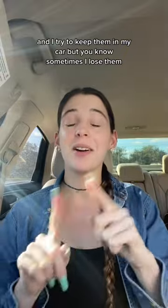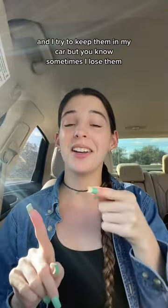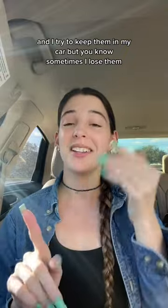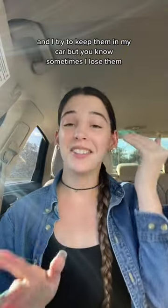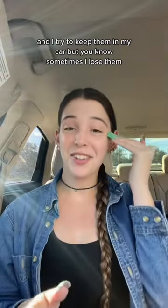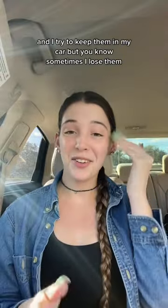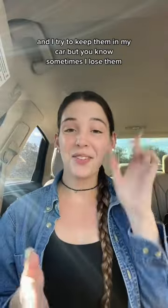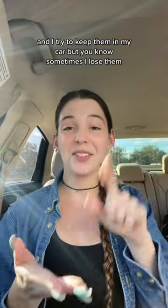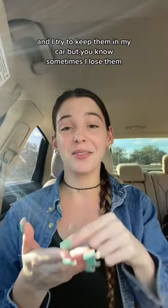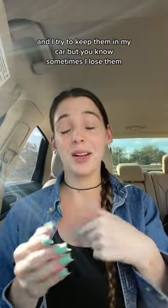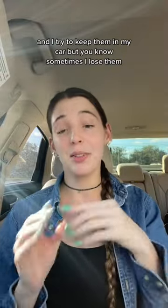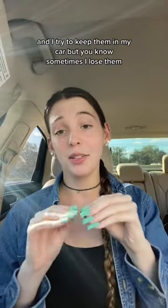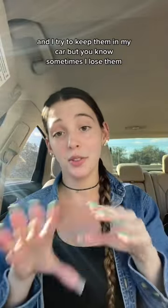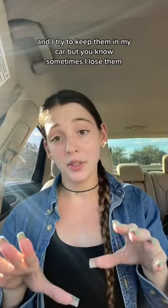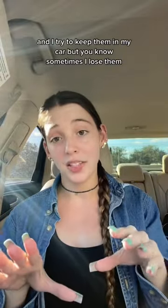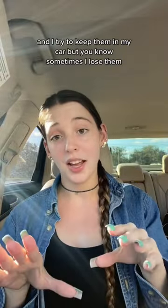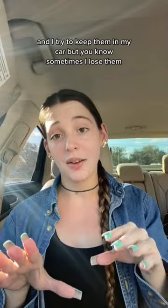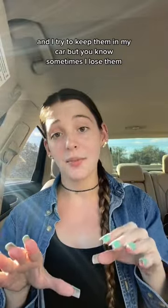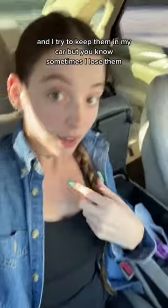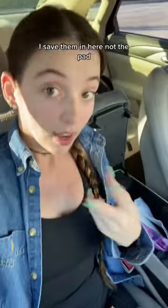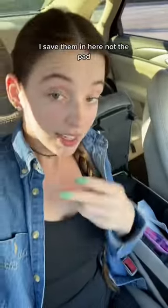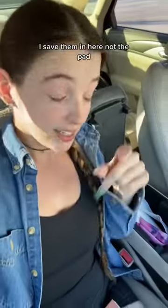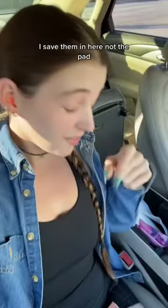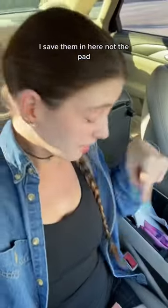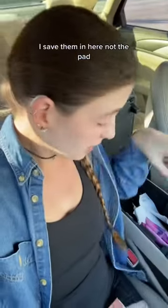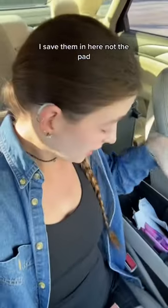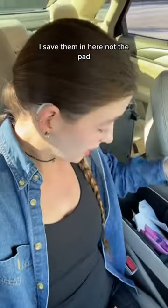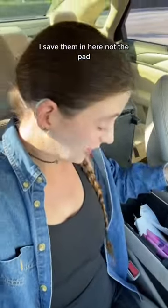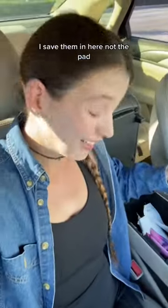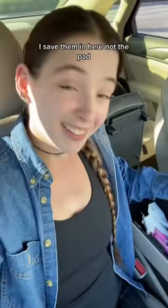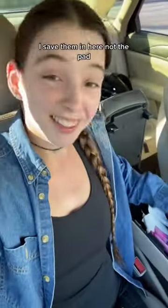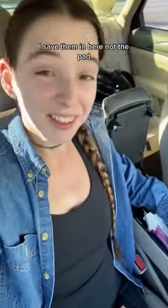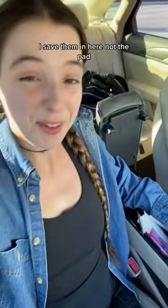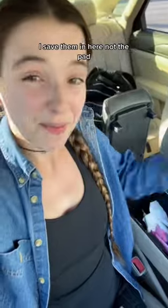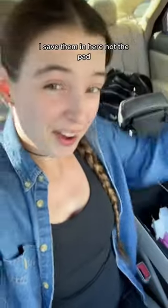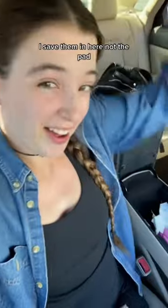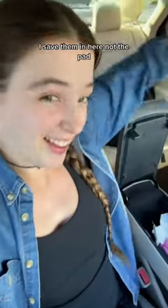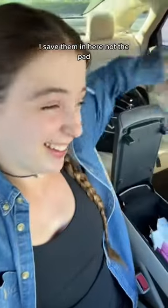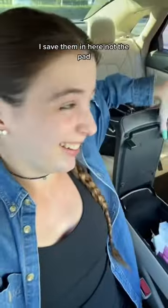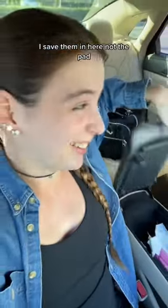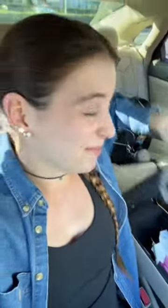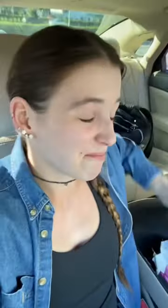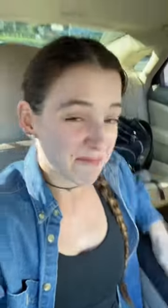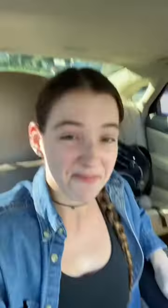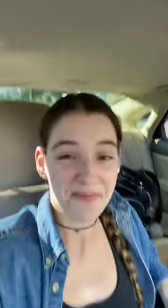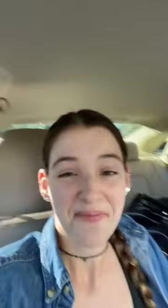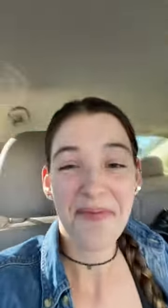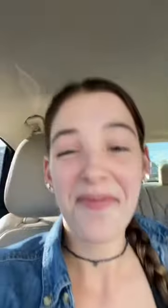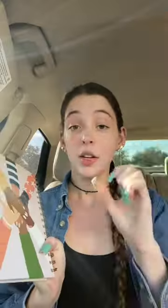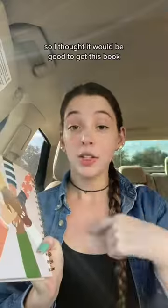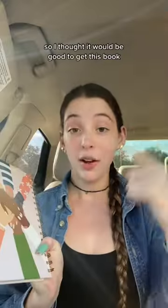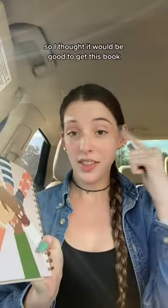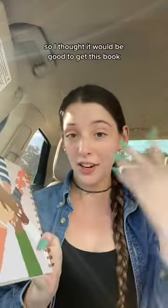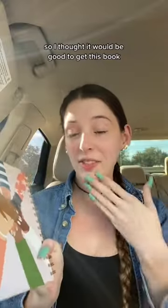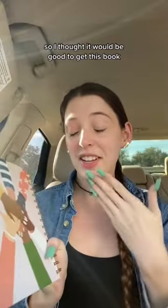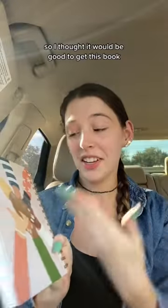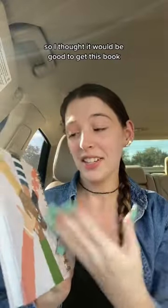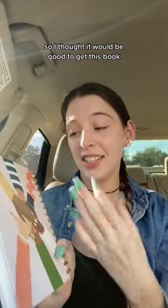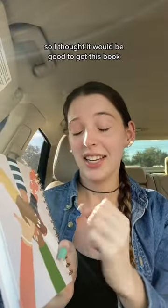you know, sometimes I lose them. I save them in here, not the pad. So I thought it'd be good to get this